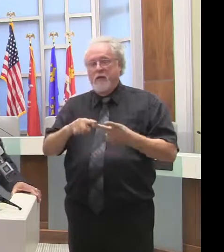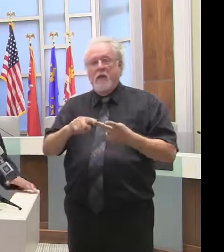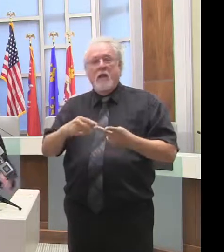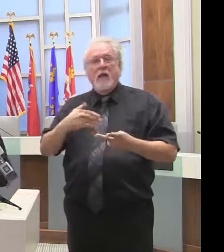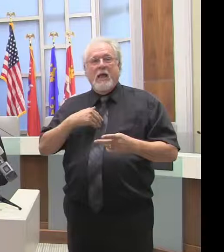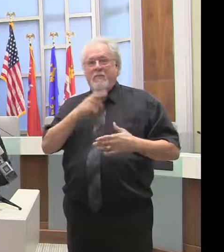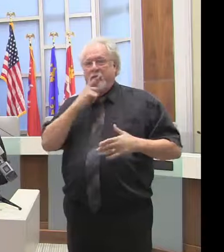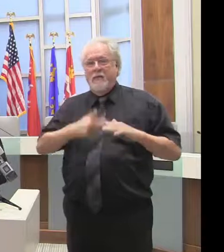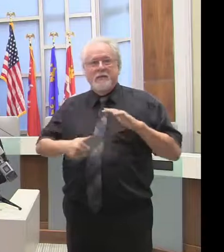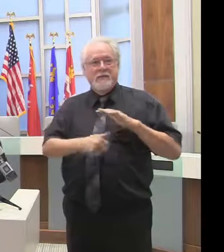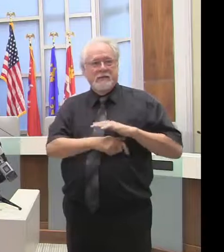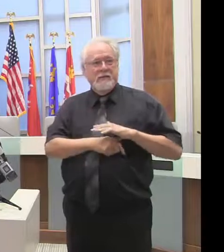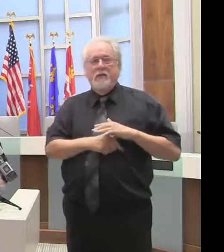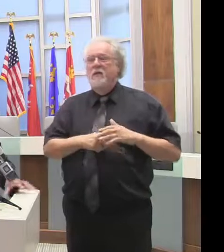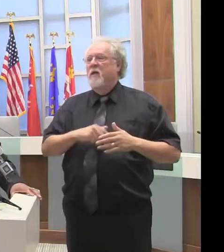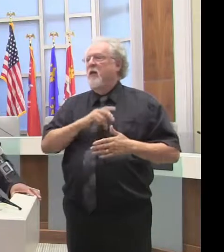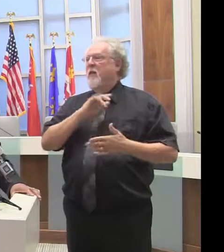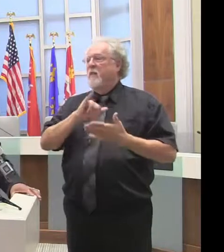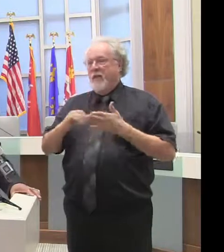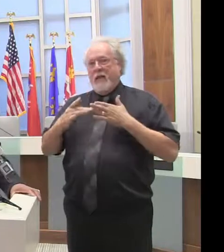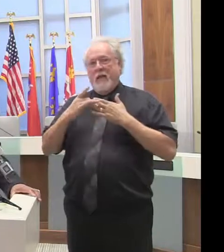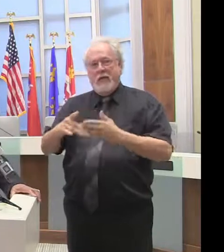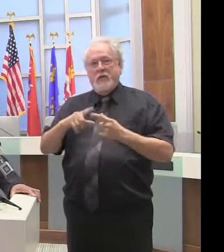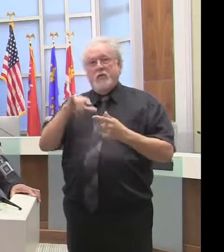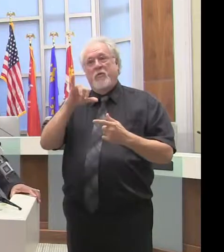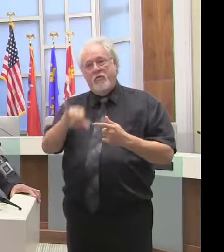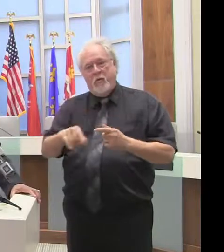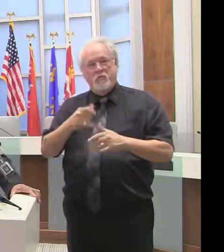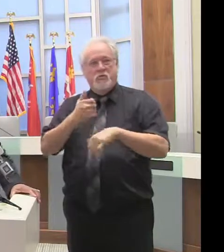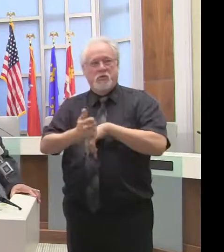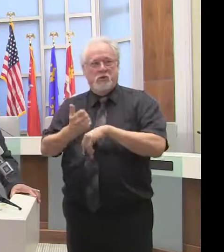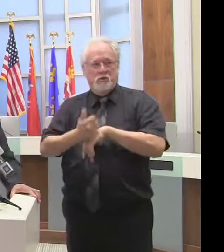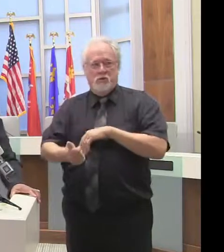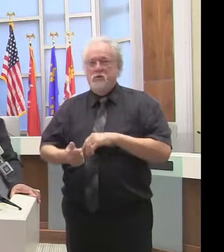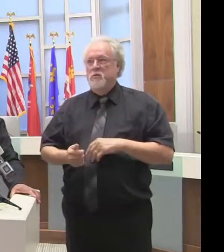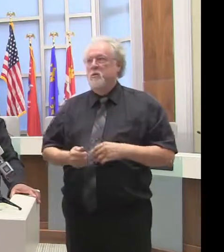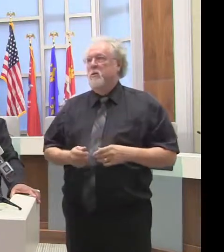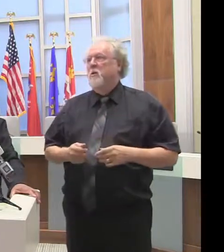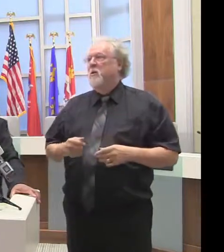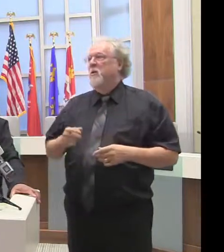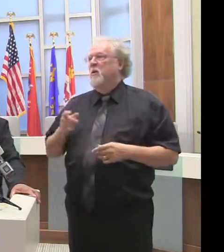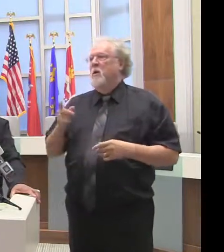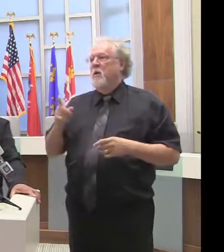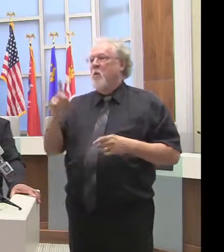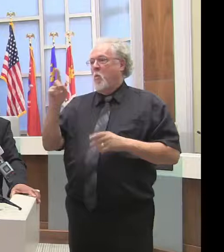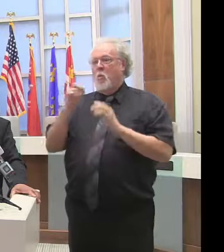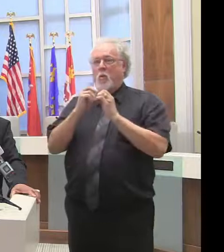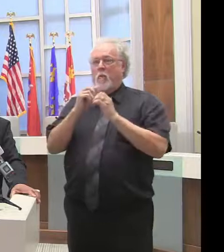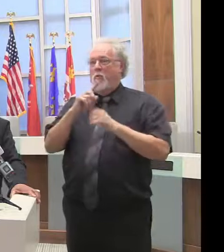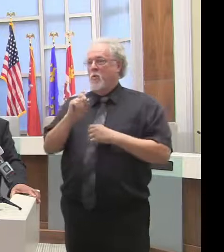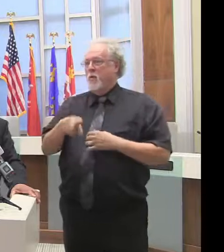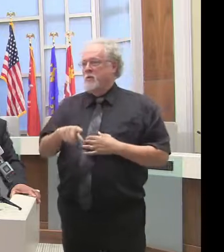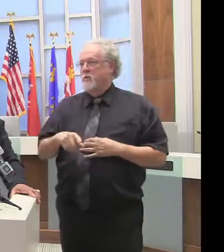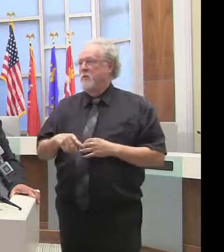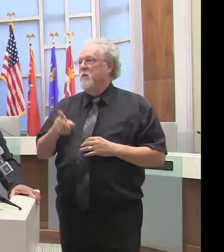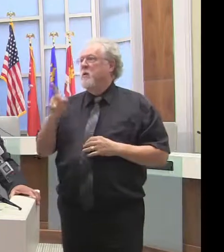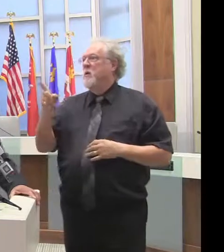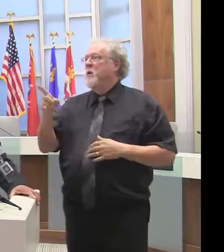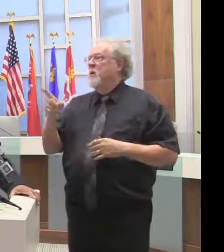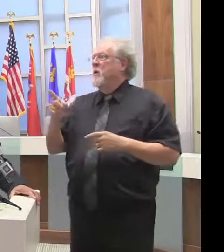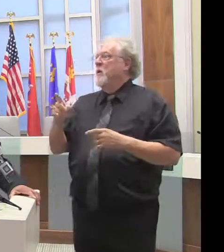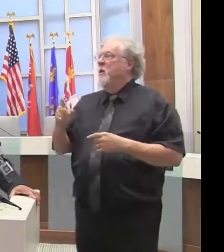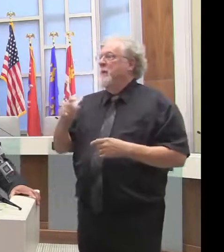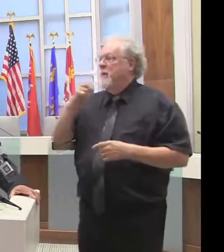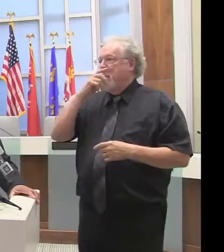it concealed, all of that led up to those particular charges. Mayor Broome, what I'll take one more question. Given that